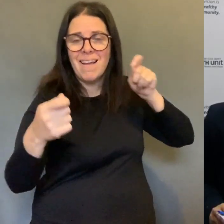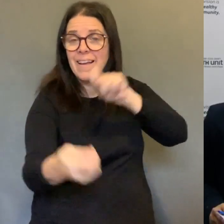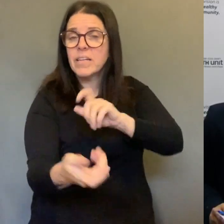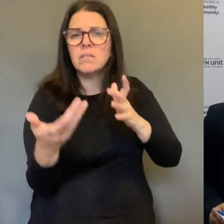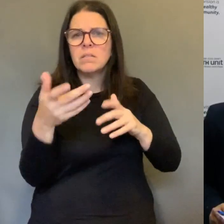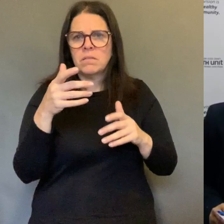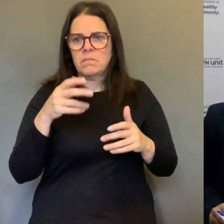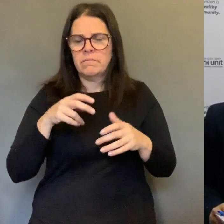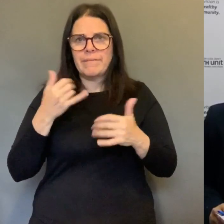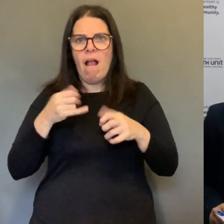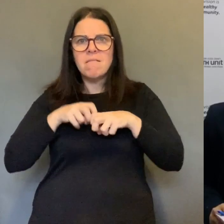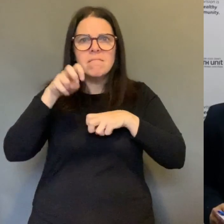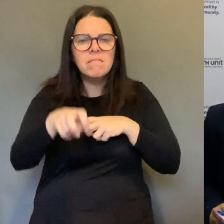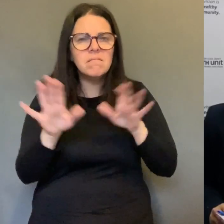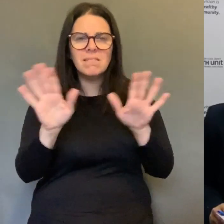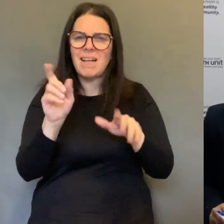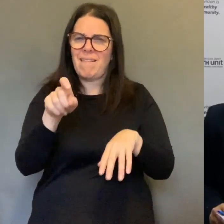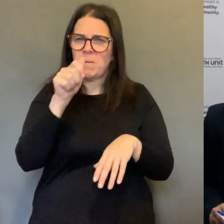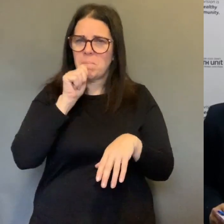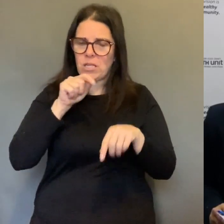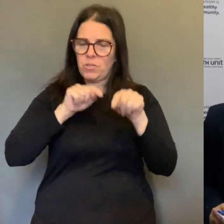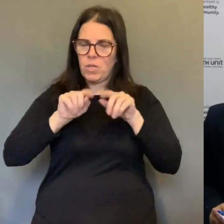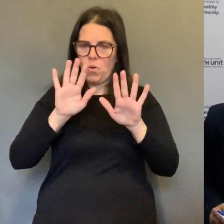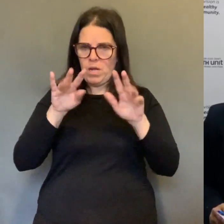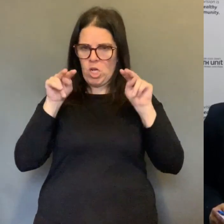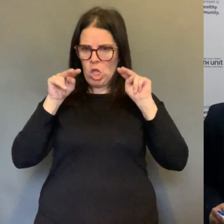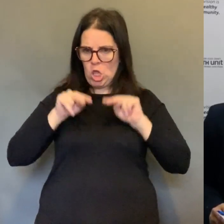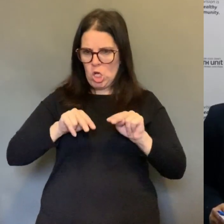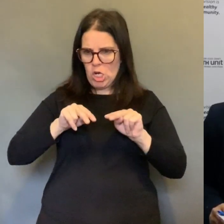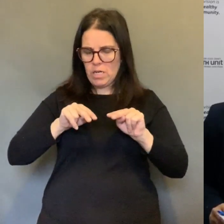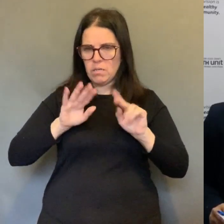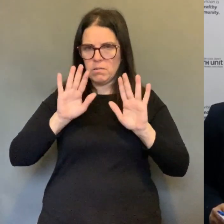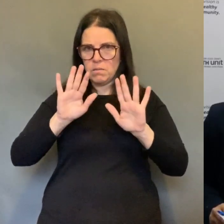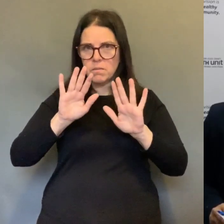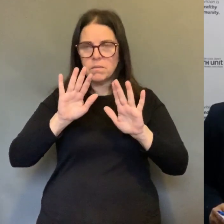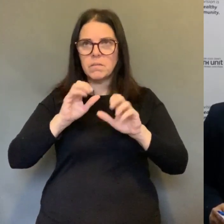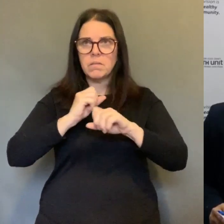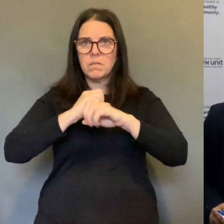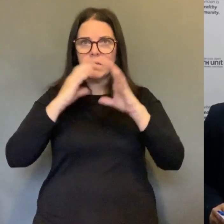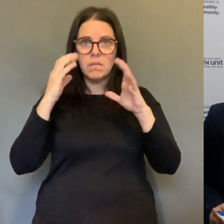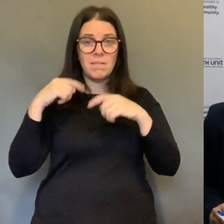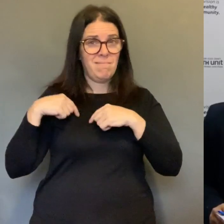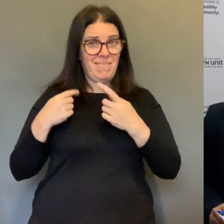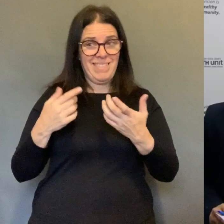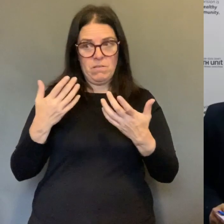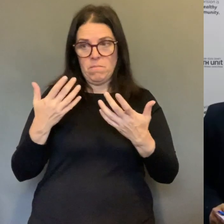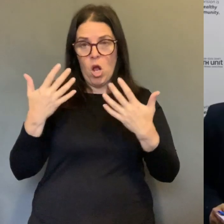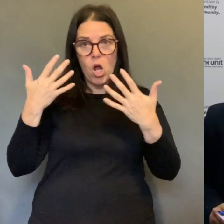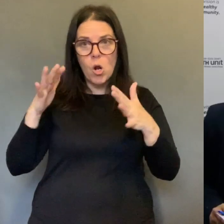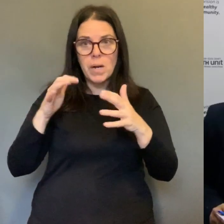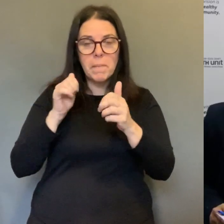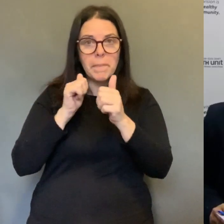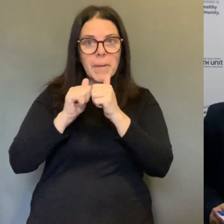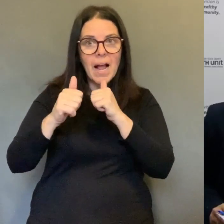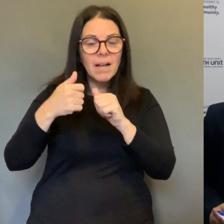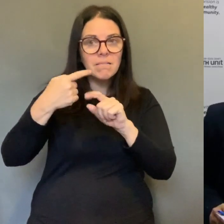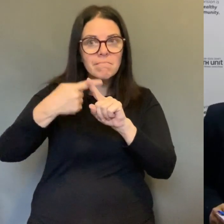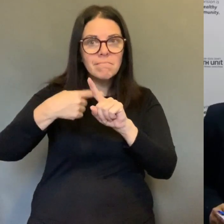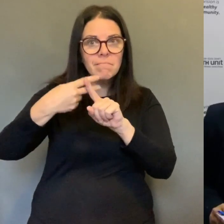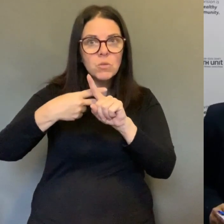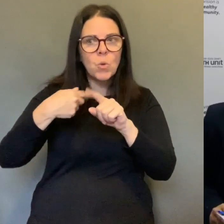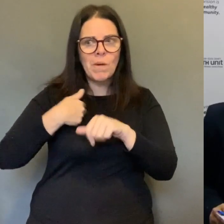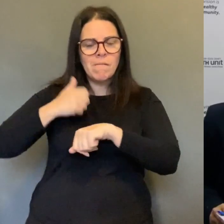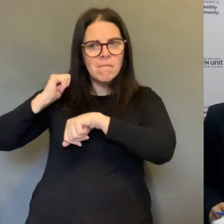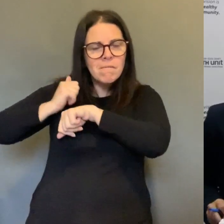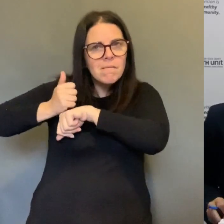flattening the curve, which we are starting to see some evidence of flattening. But it can all go back to where it was before if